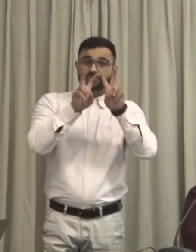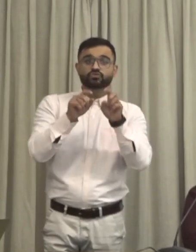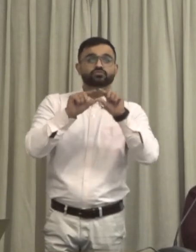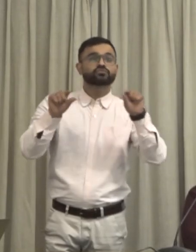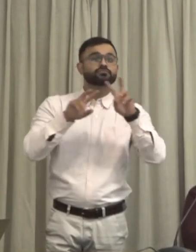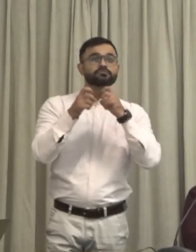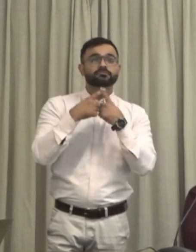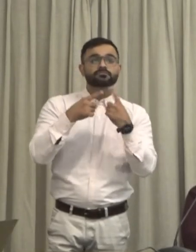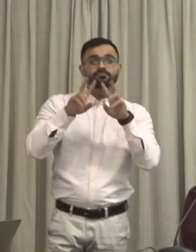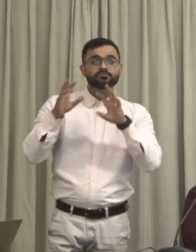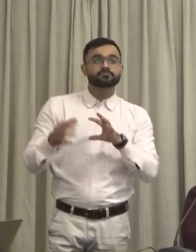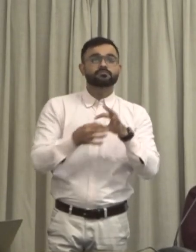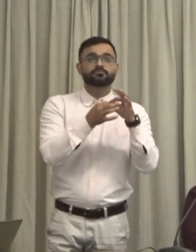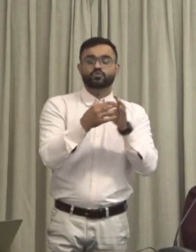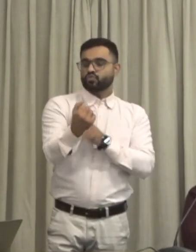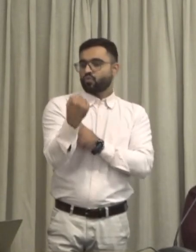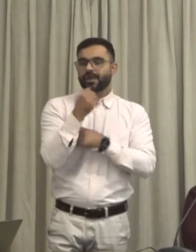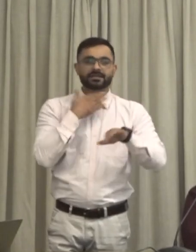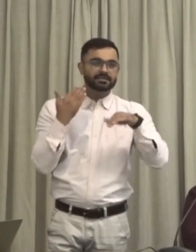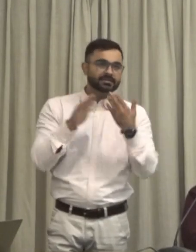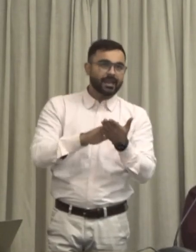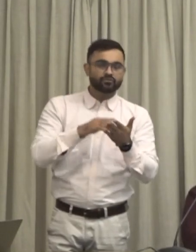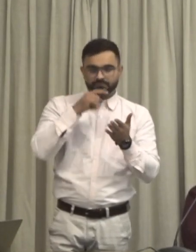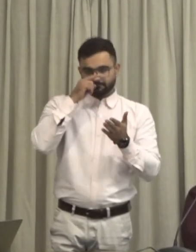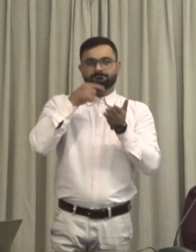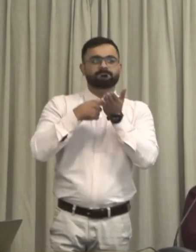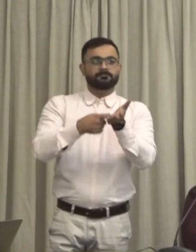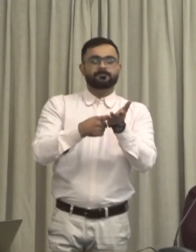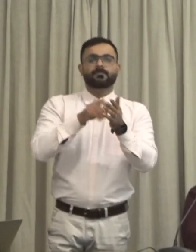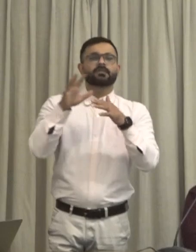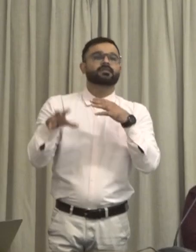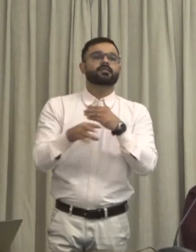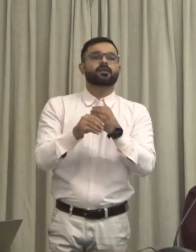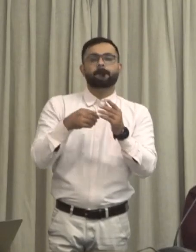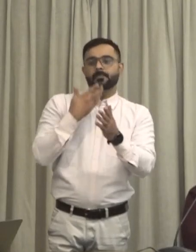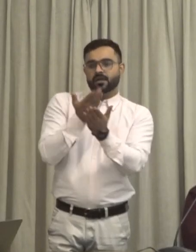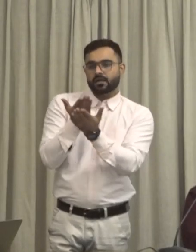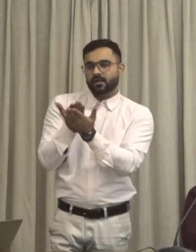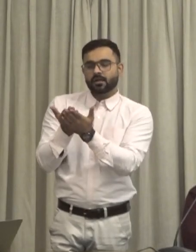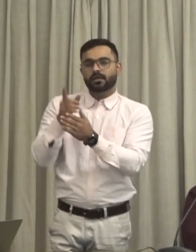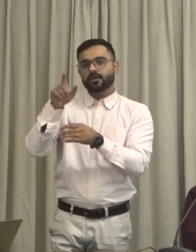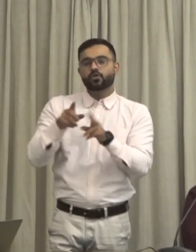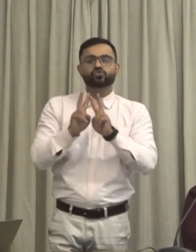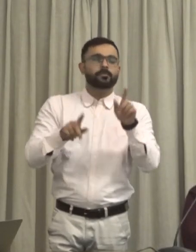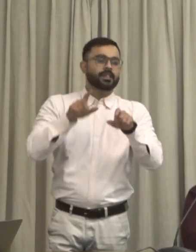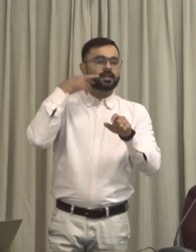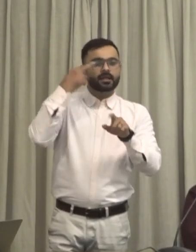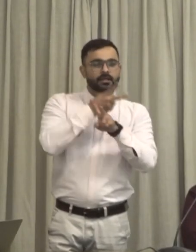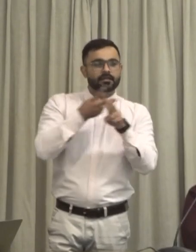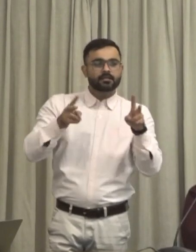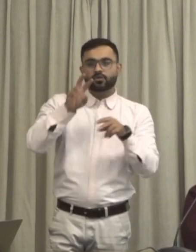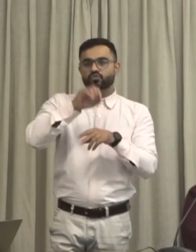talk says, this case was about the right to die with dignity. It came out of a writ petition that was filed by Common Cause